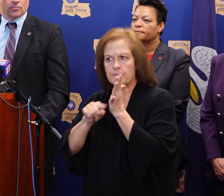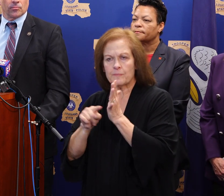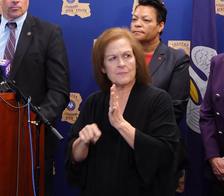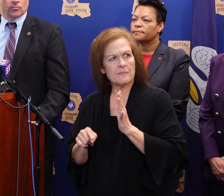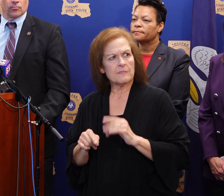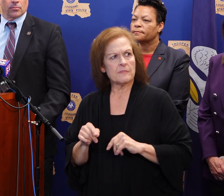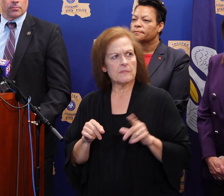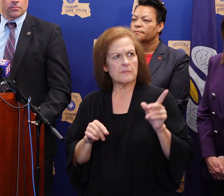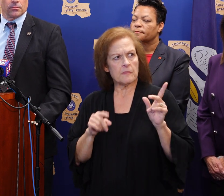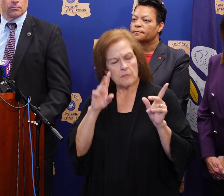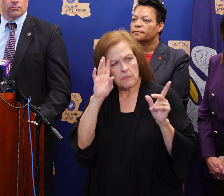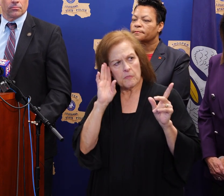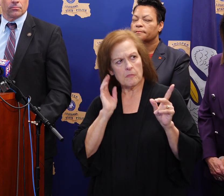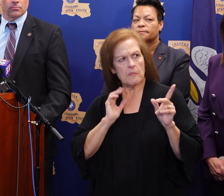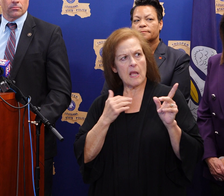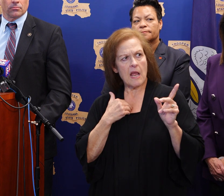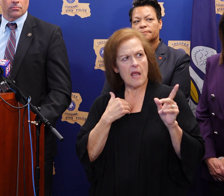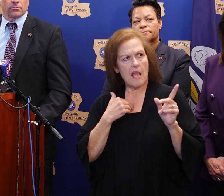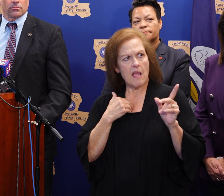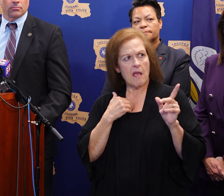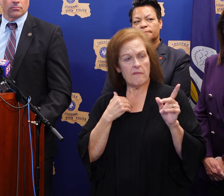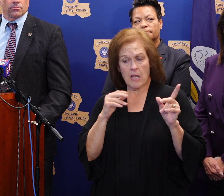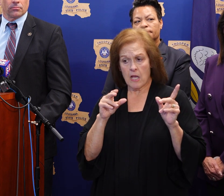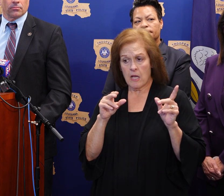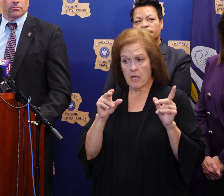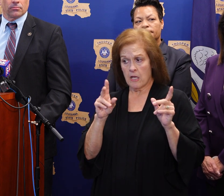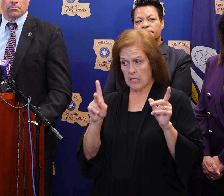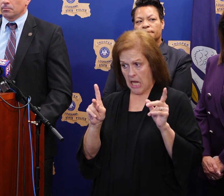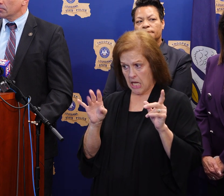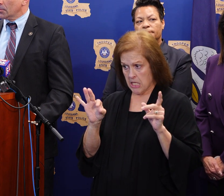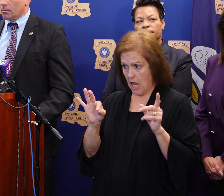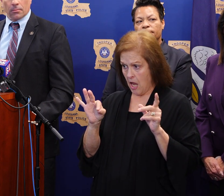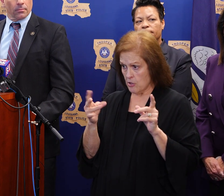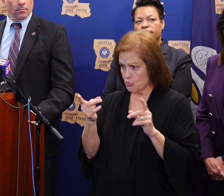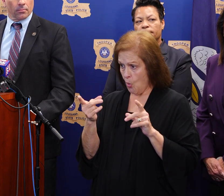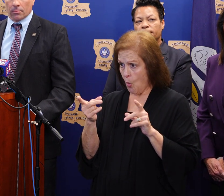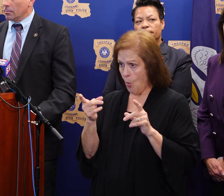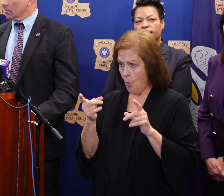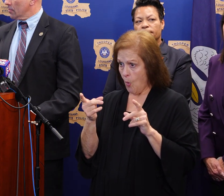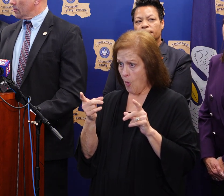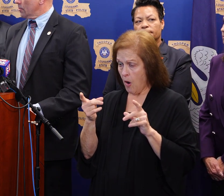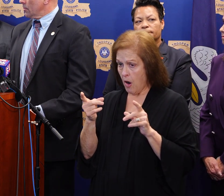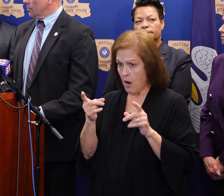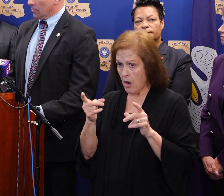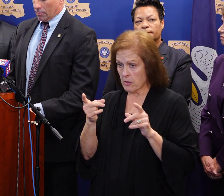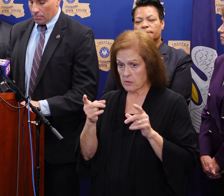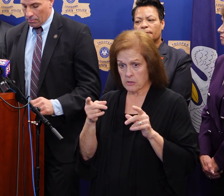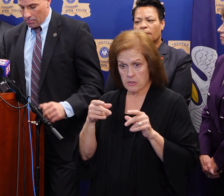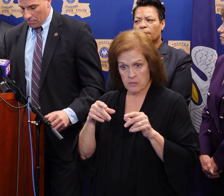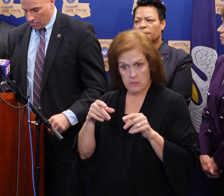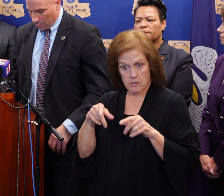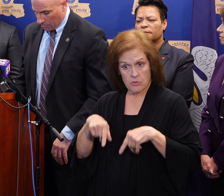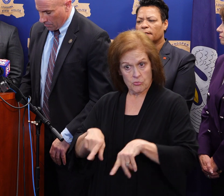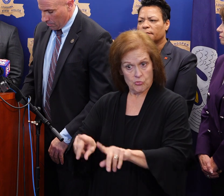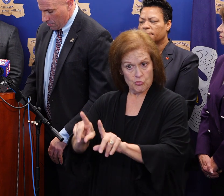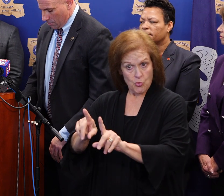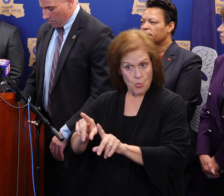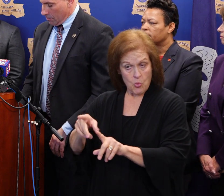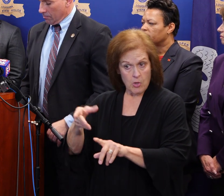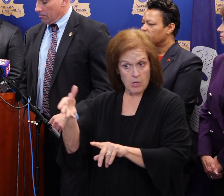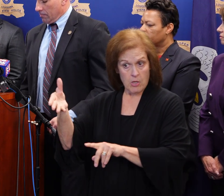being done on Bourbon Street? Would there have been canines out on New Year's Eve? Would there have been bomb sweeps done? Look, I as part of think- the regular I thi-